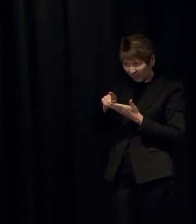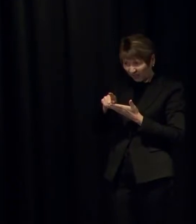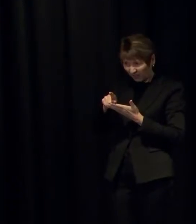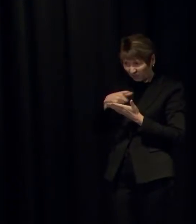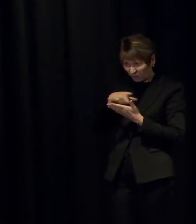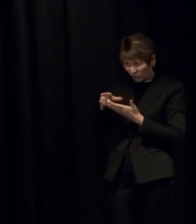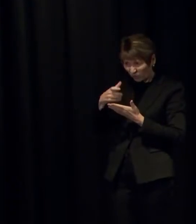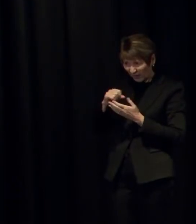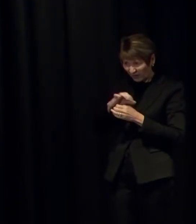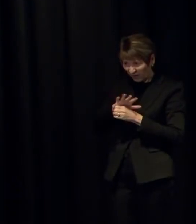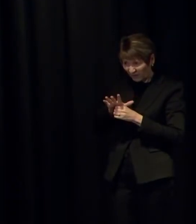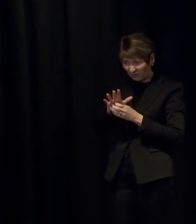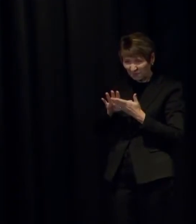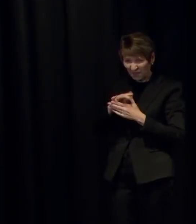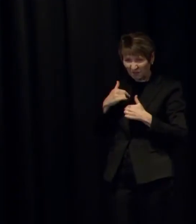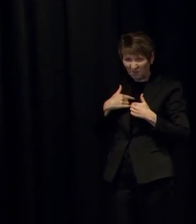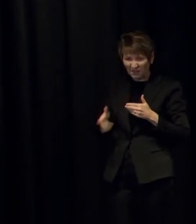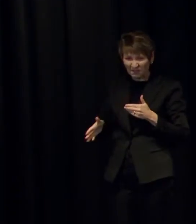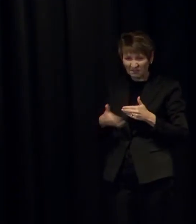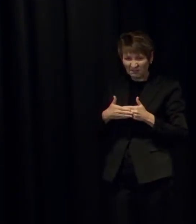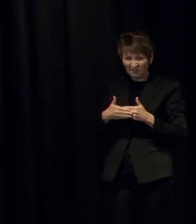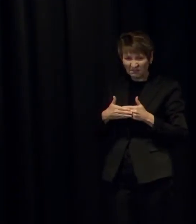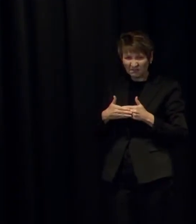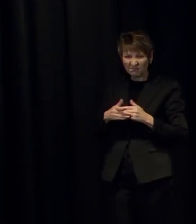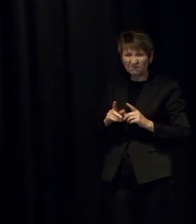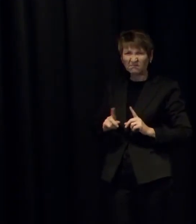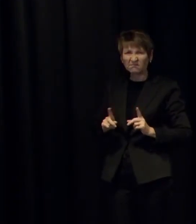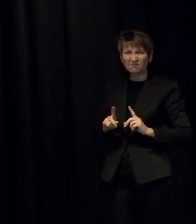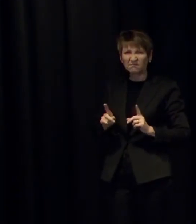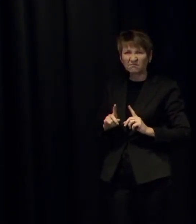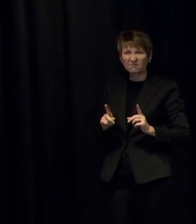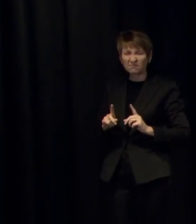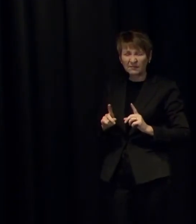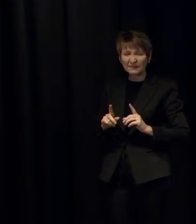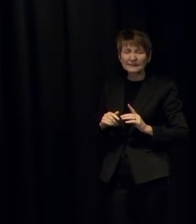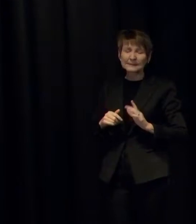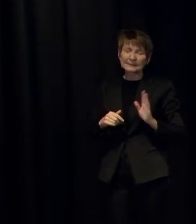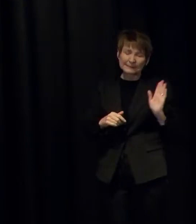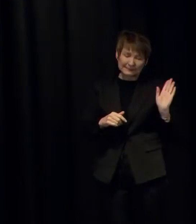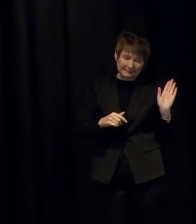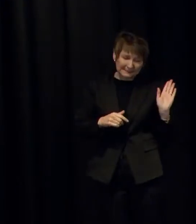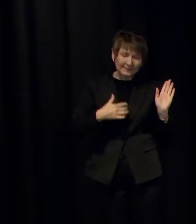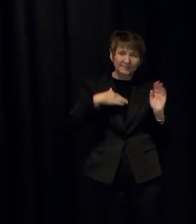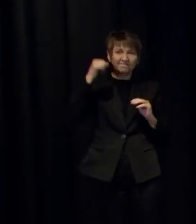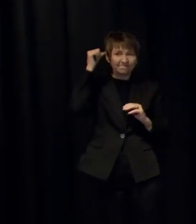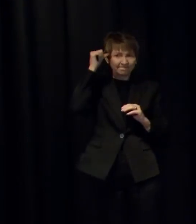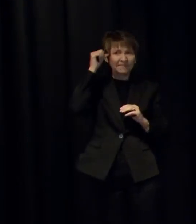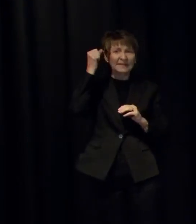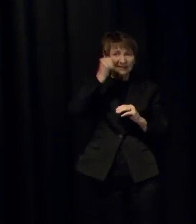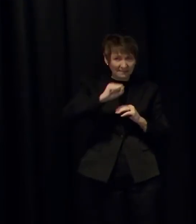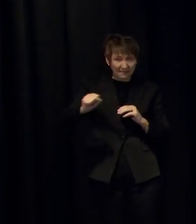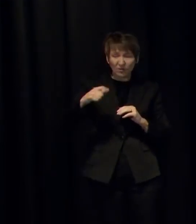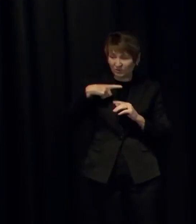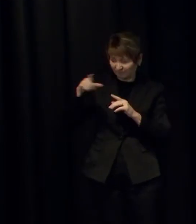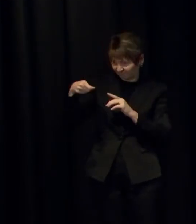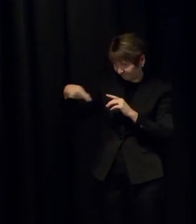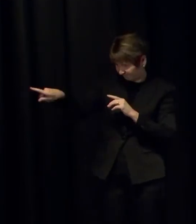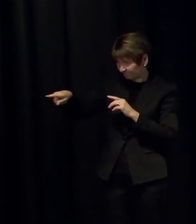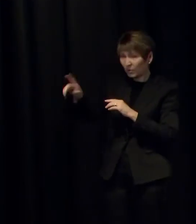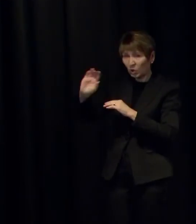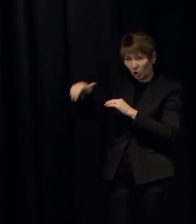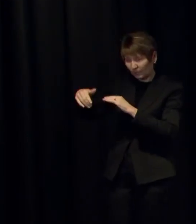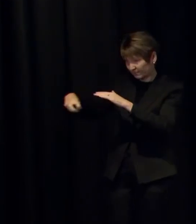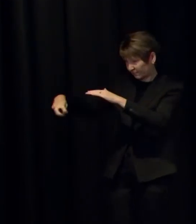the burden. We know that we still have a real pillar of our public health response, which is the quarantine period for vaccinated